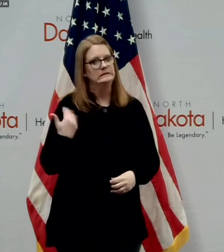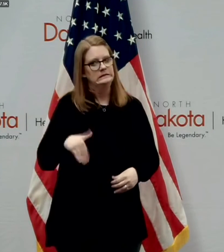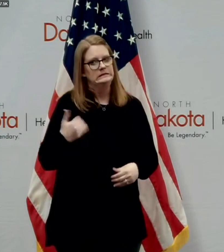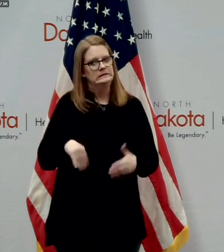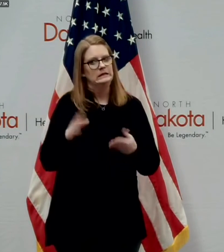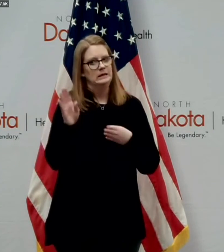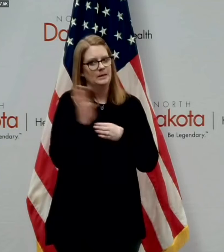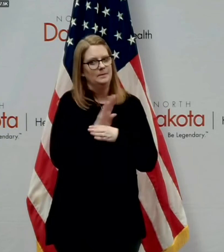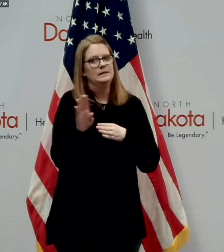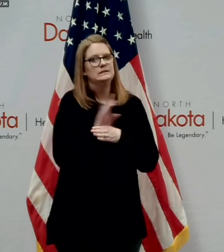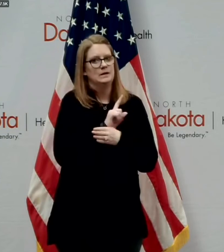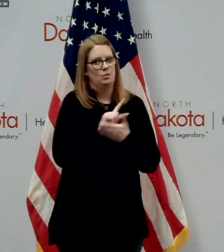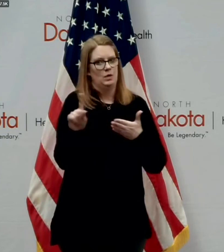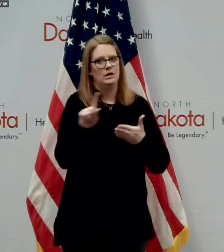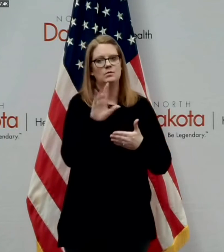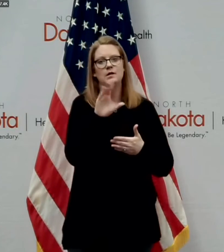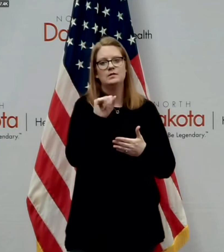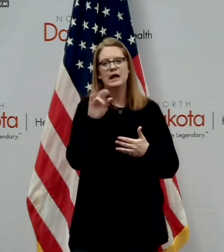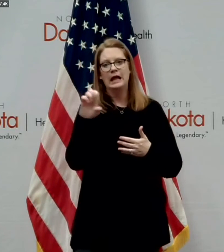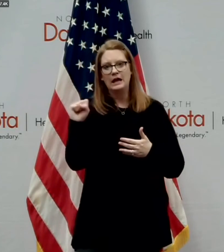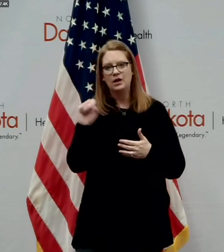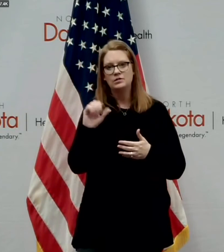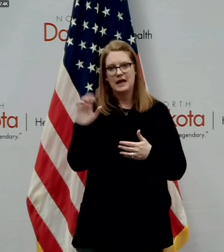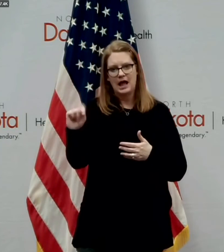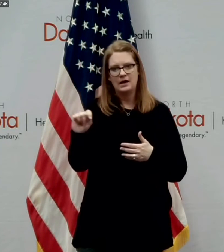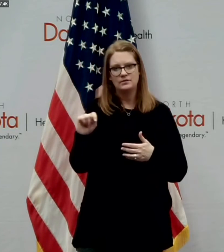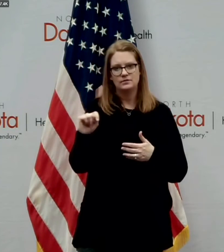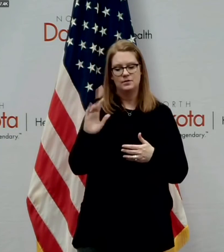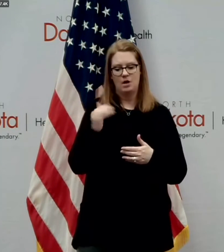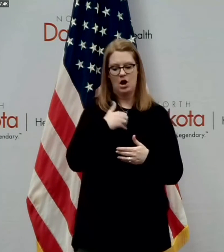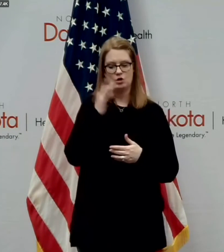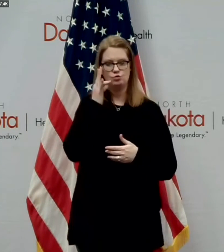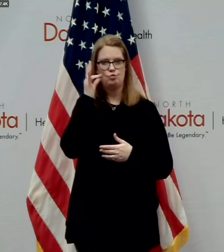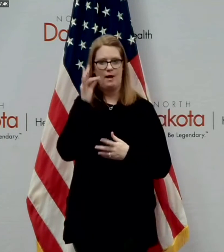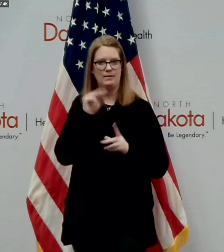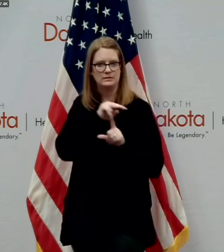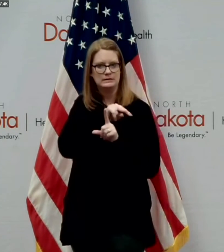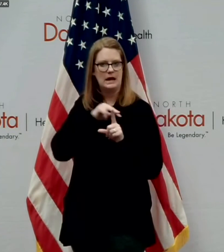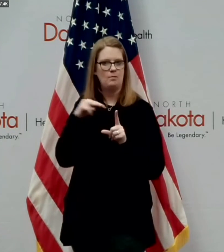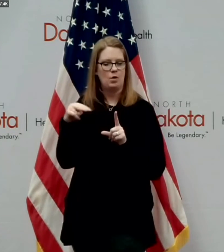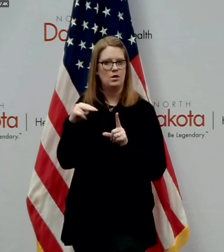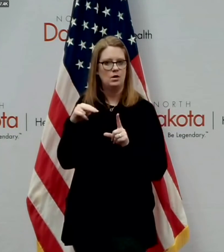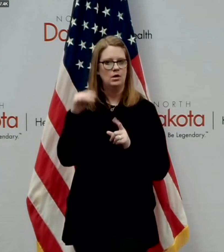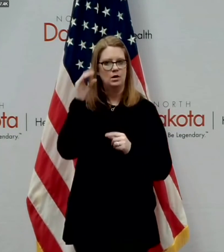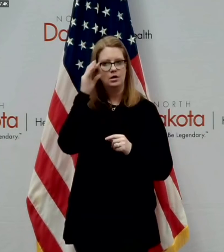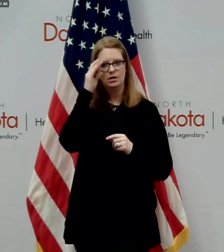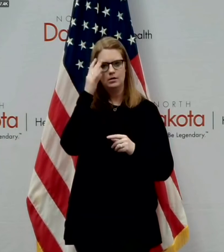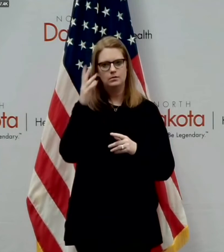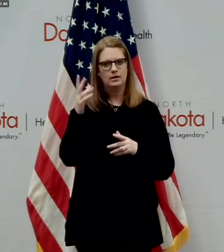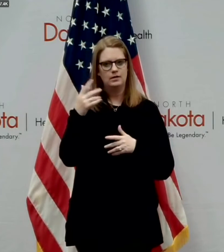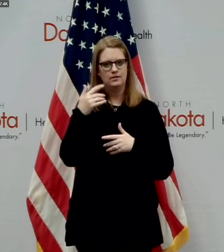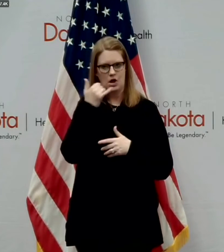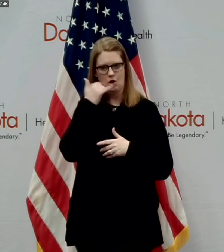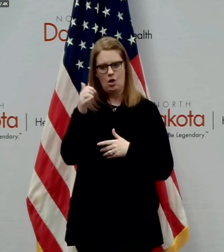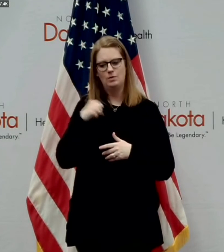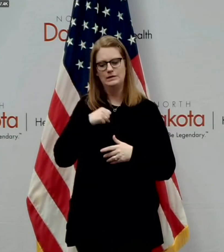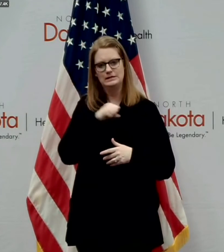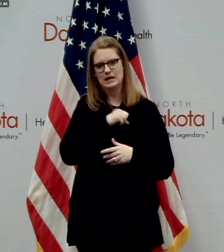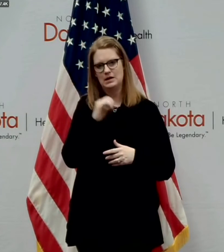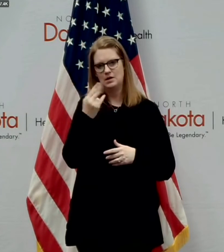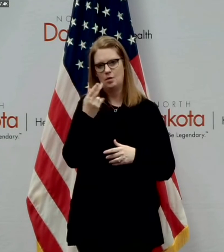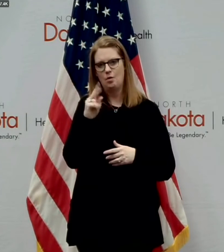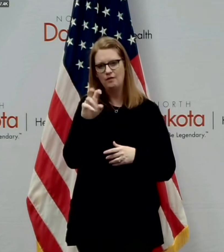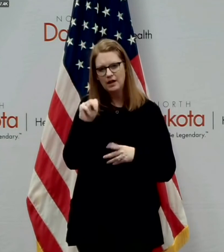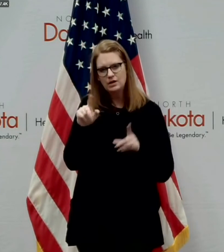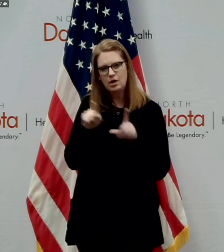obviously, with the CARES Act from a tribal standpoint. I know we have a call here with Senator Hoven, his staff, and some people from